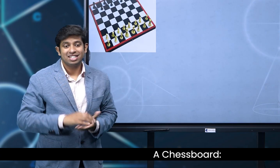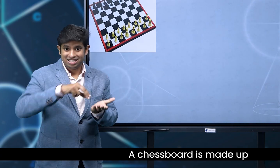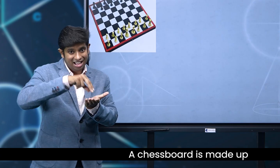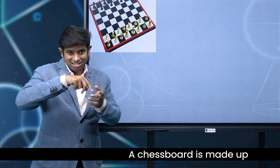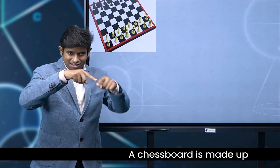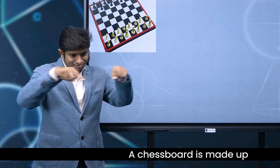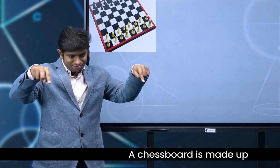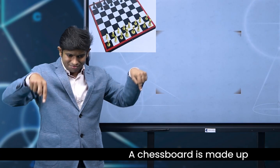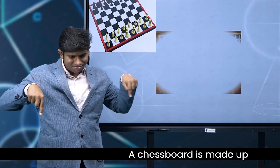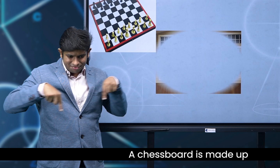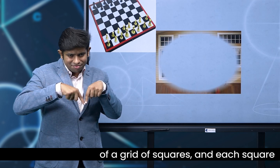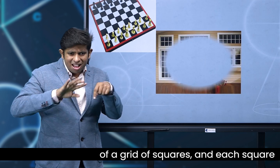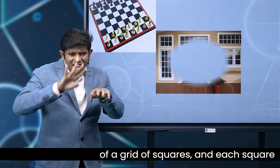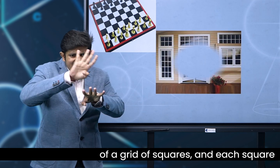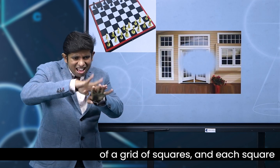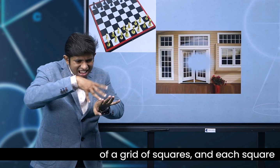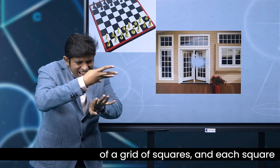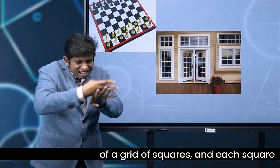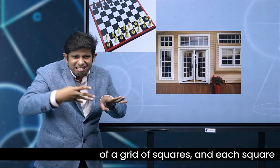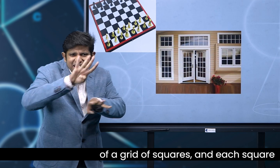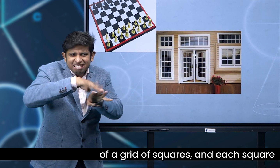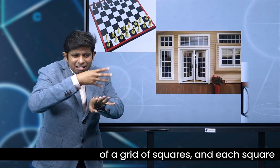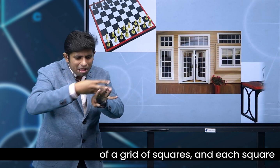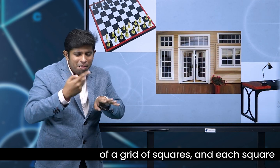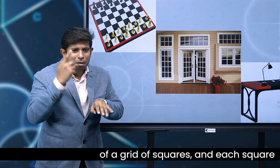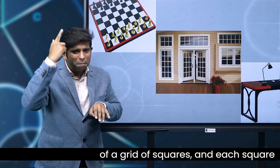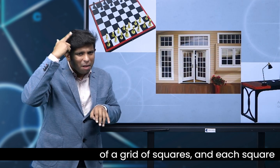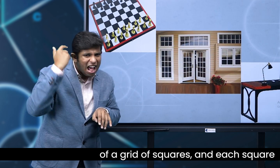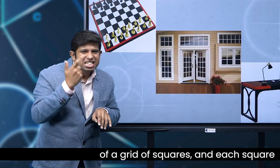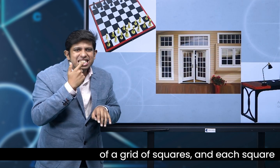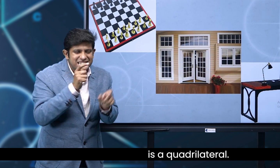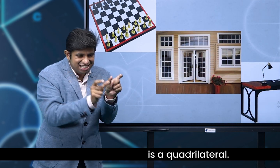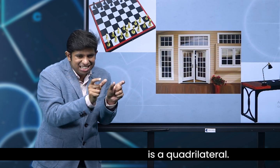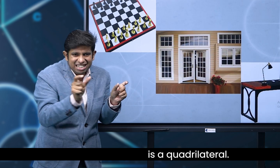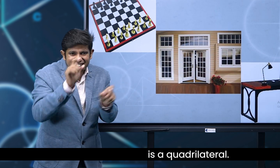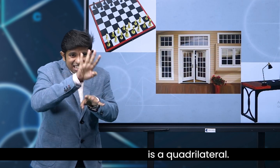A chessboard is made up of a grid of squares, and each square is a quadrilateral.